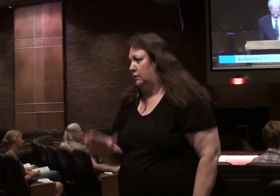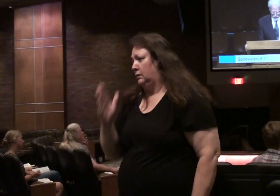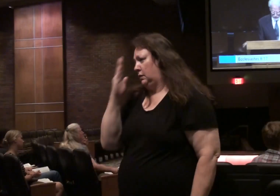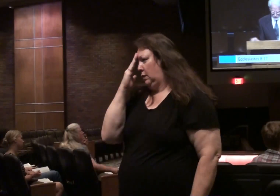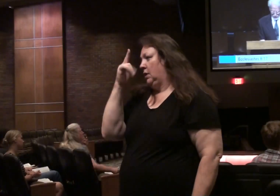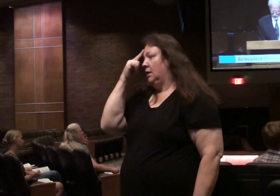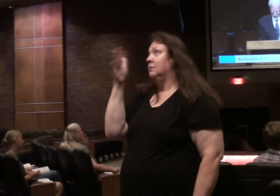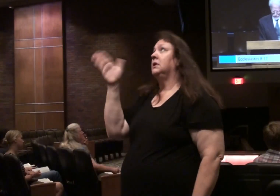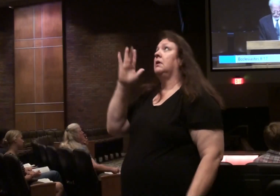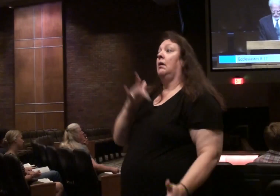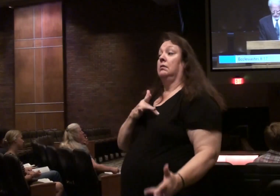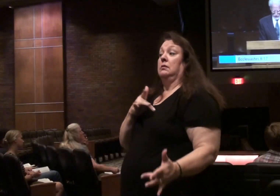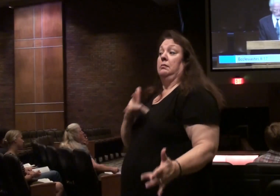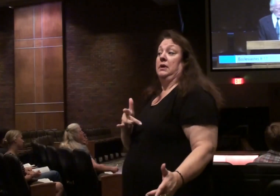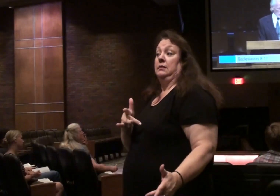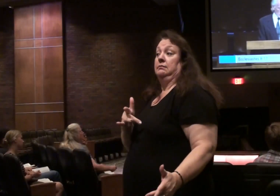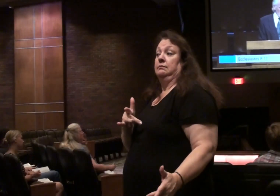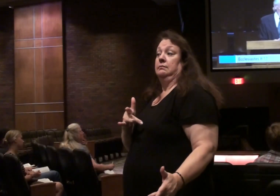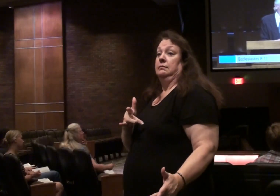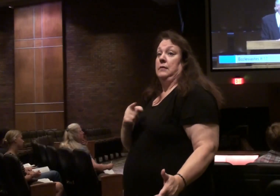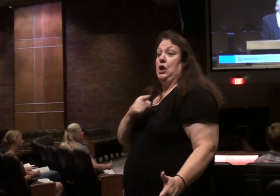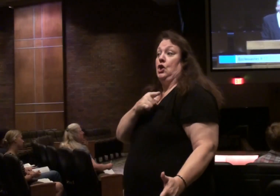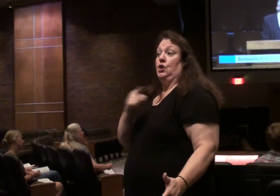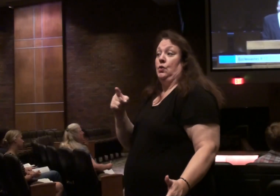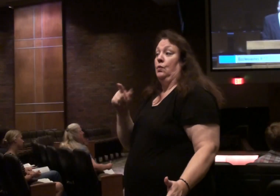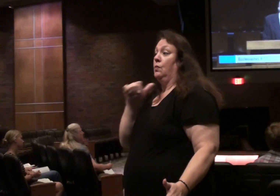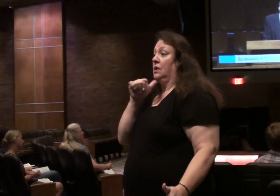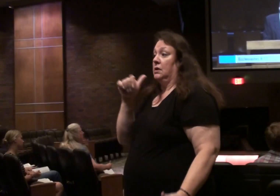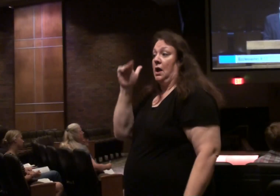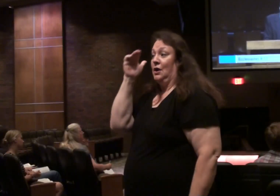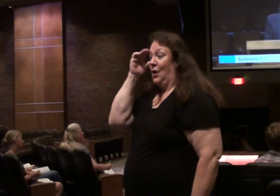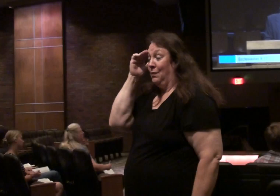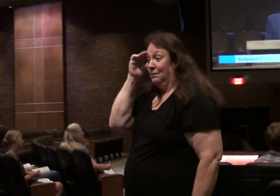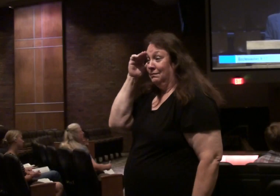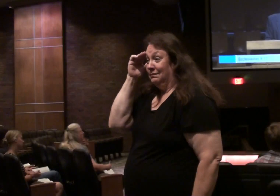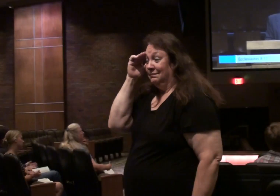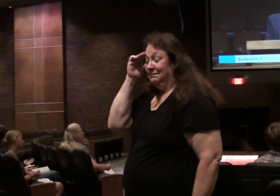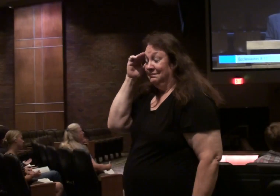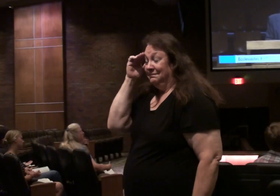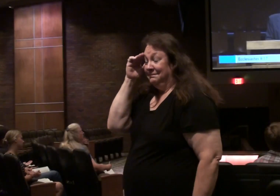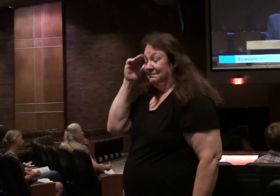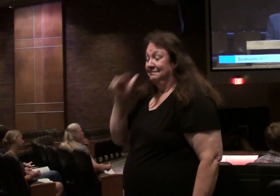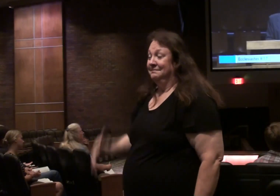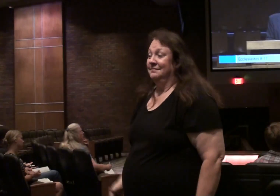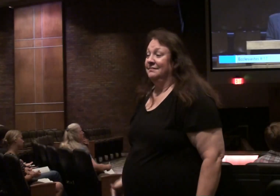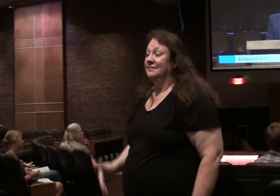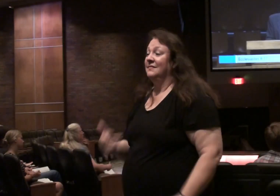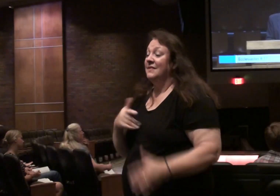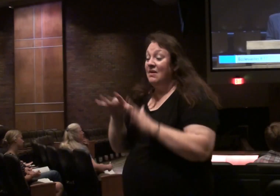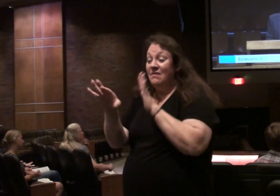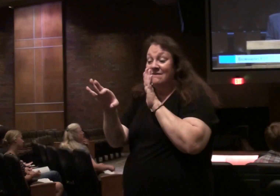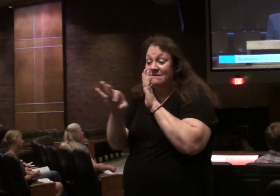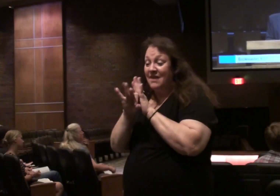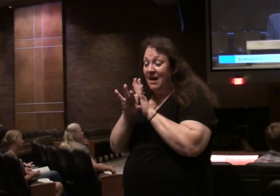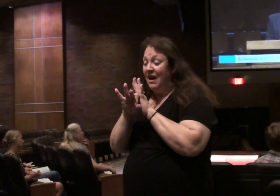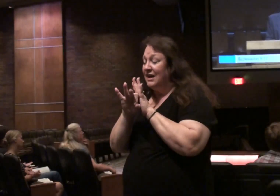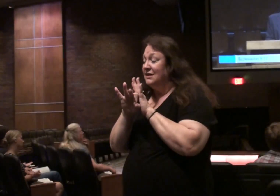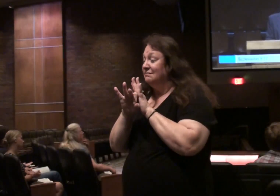Because God's intention is we do not. Sort it out. Find it